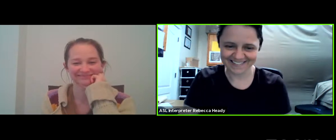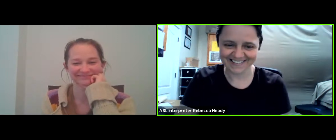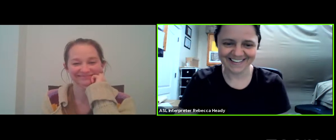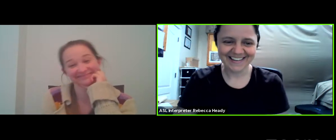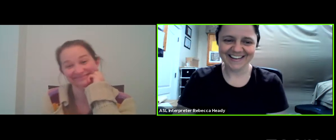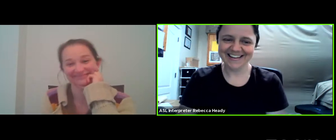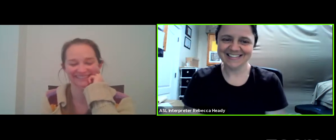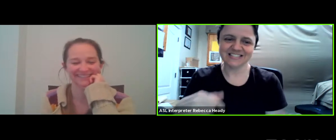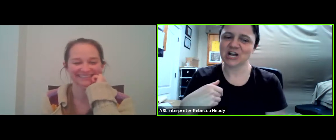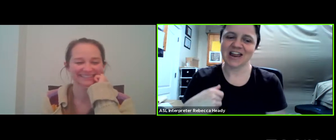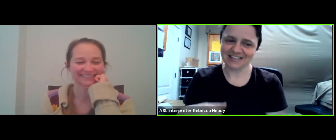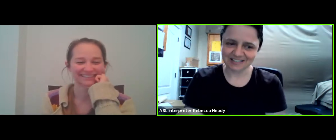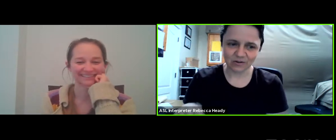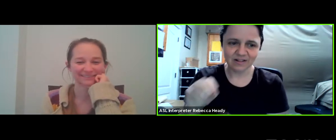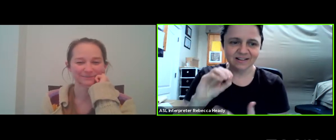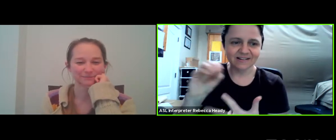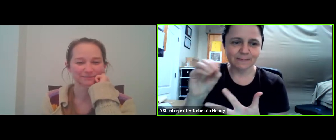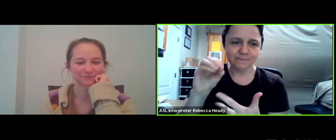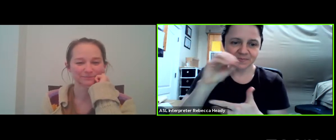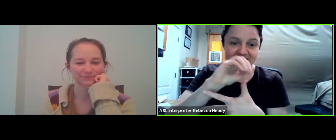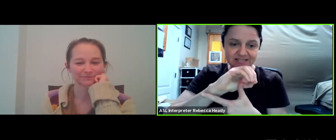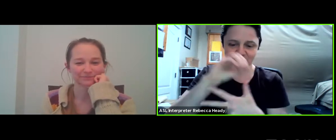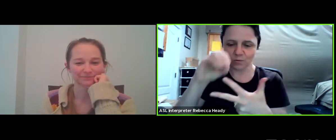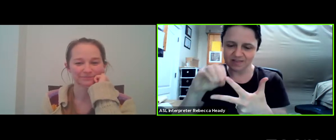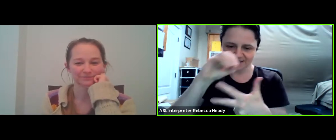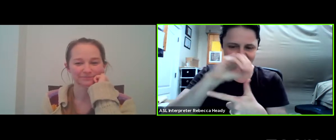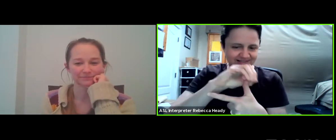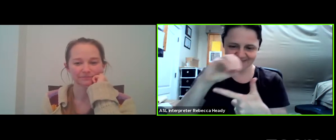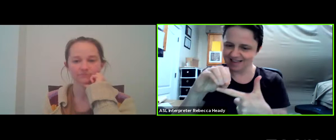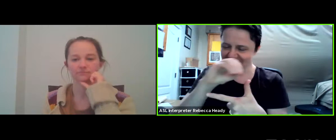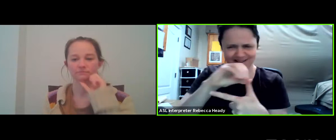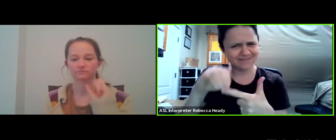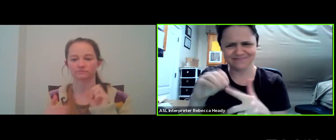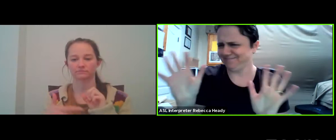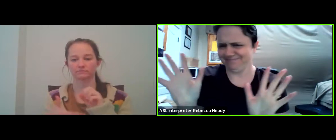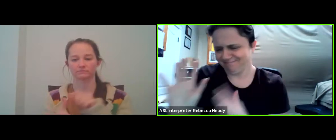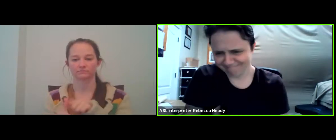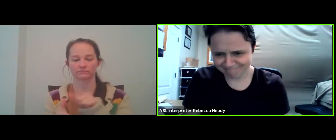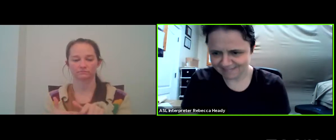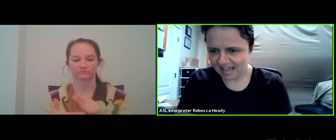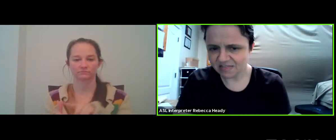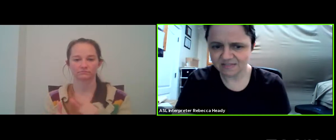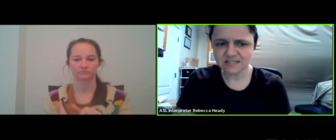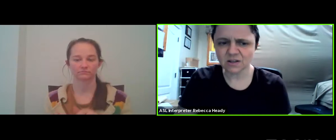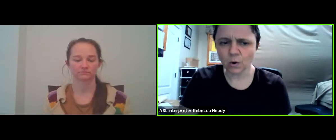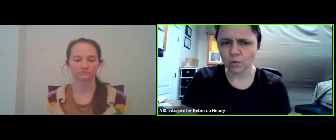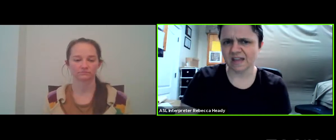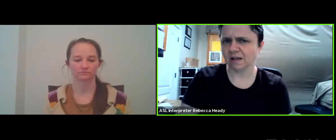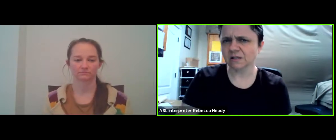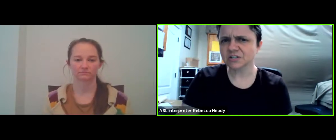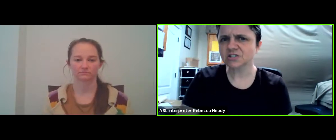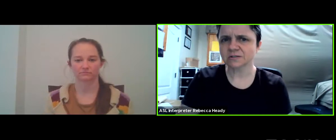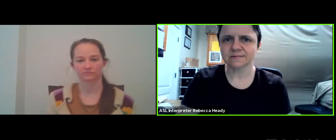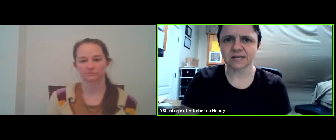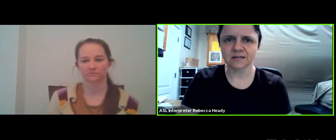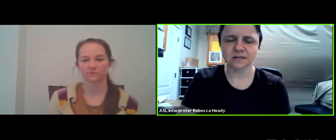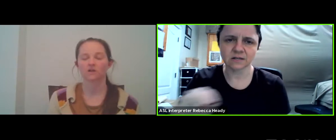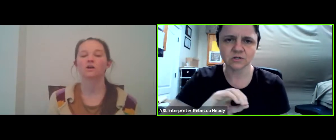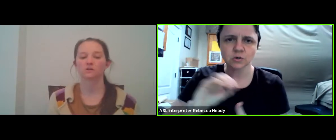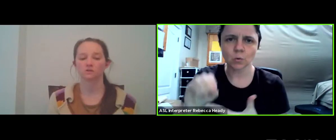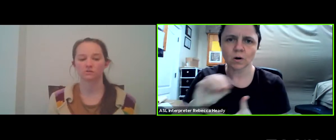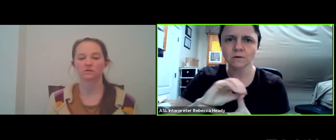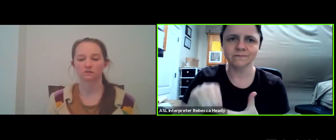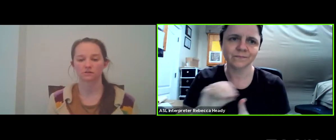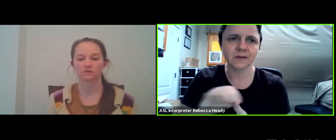Or it's not ASL. This or this, like, I think that's the English sign,